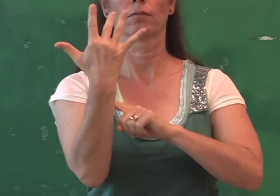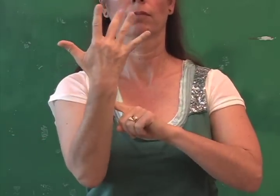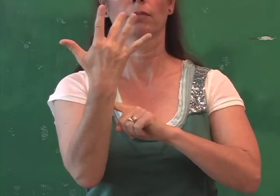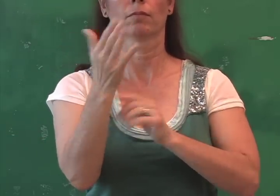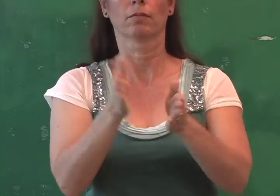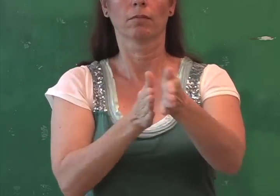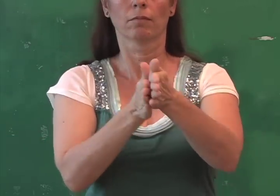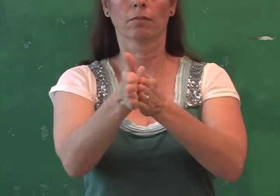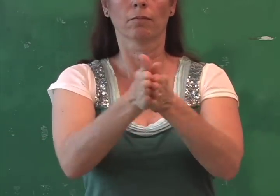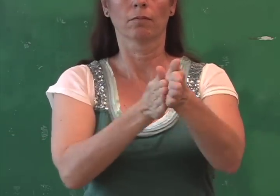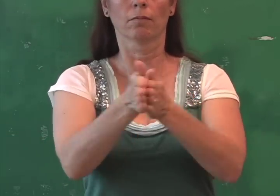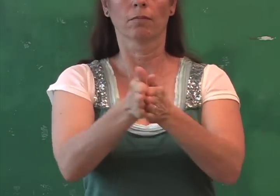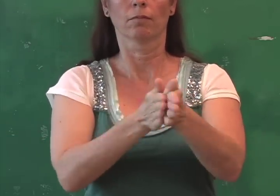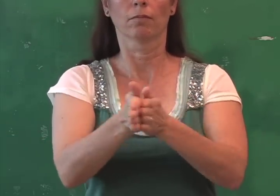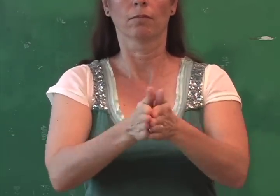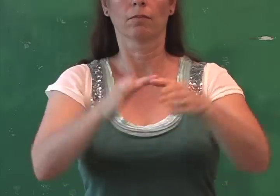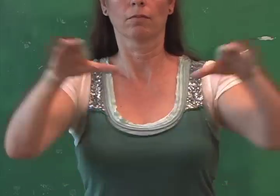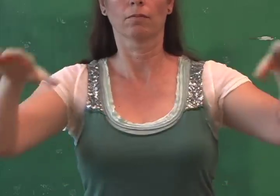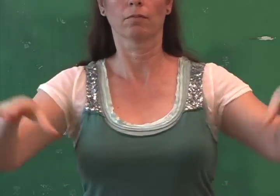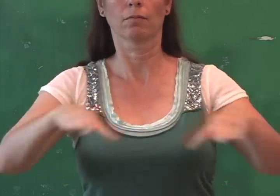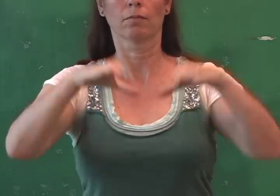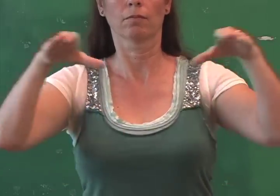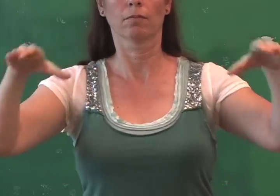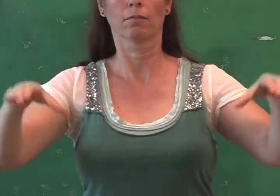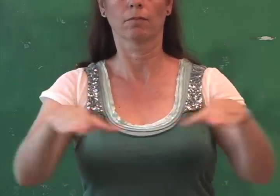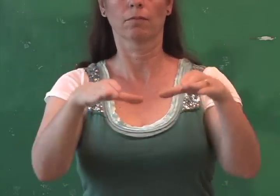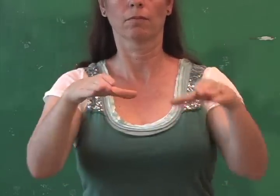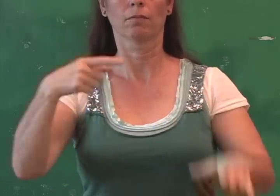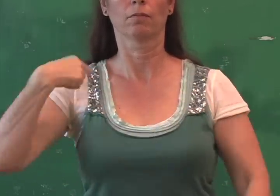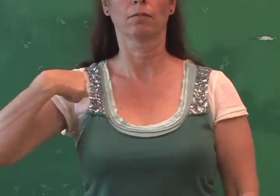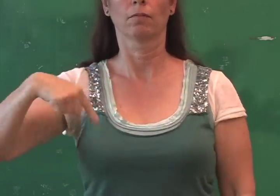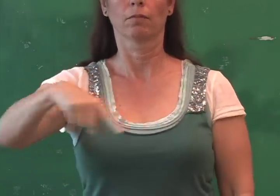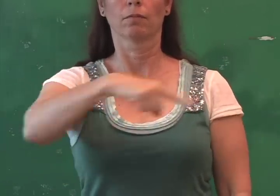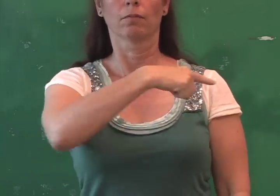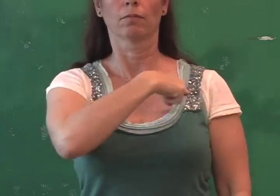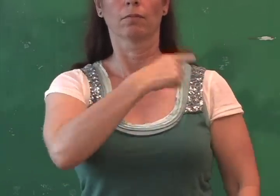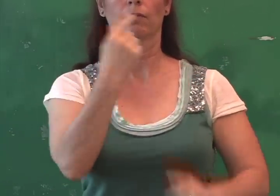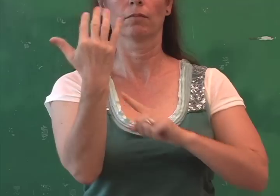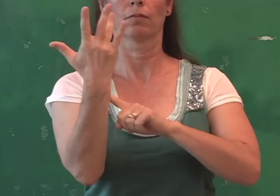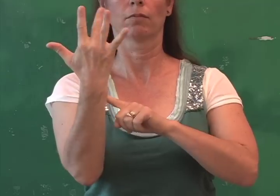action. We light this chalice for the harmony of peace.